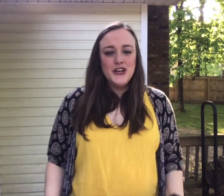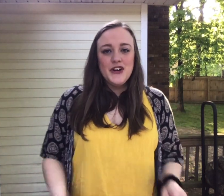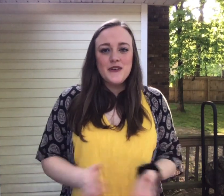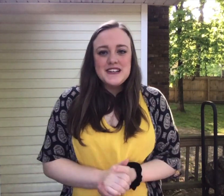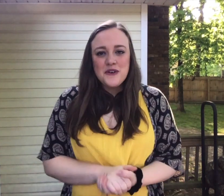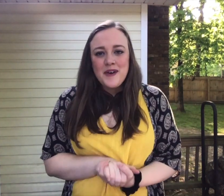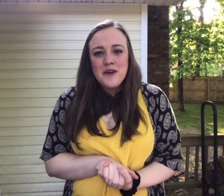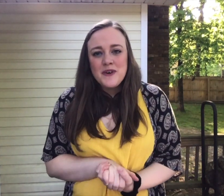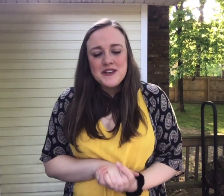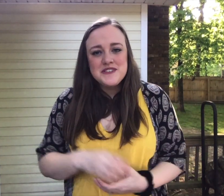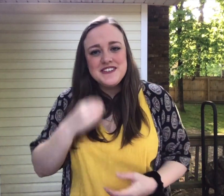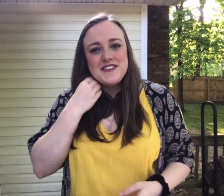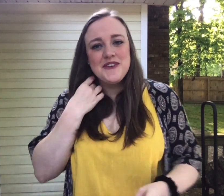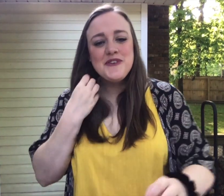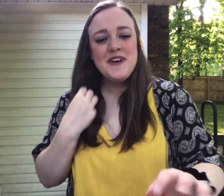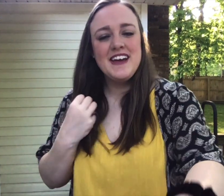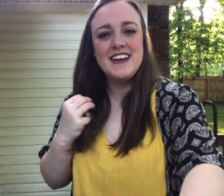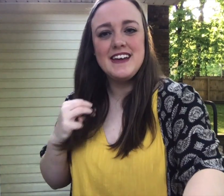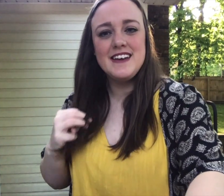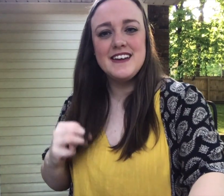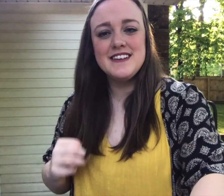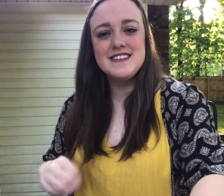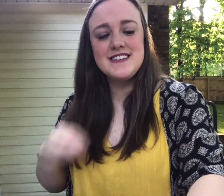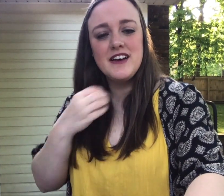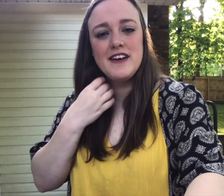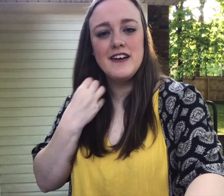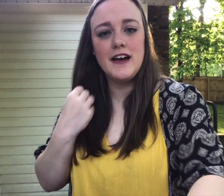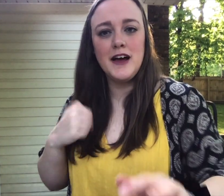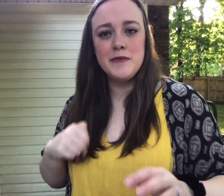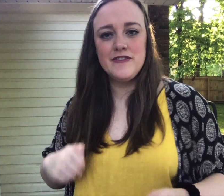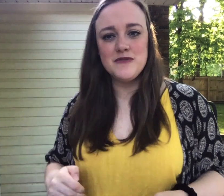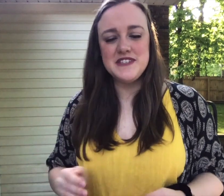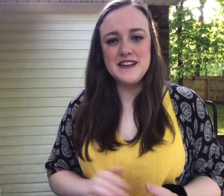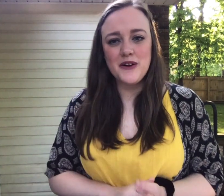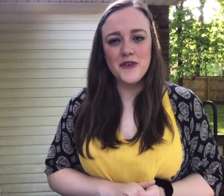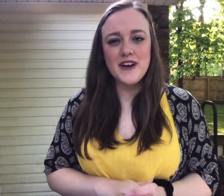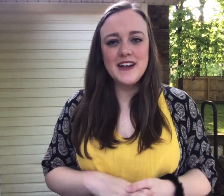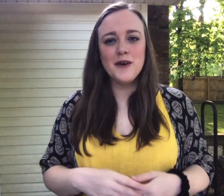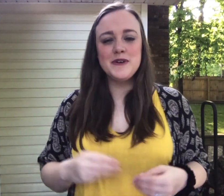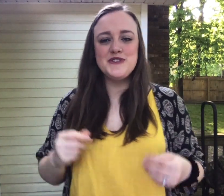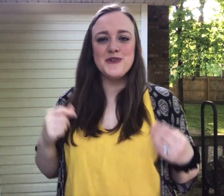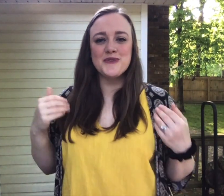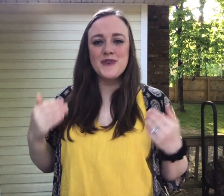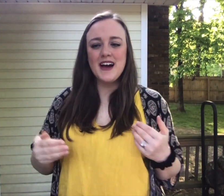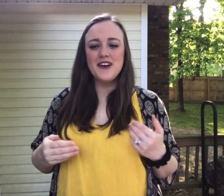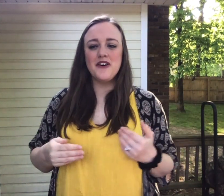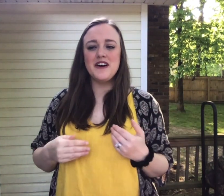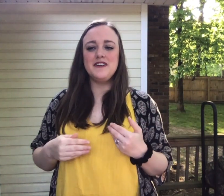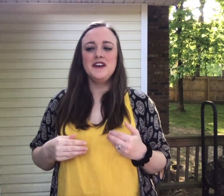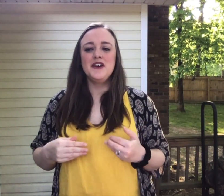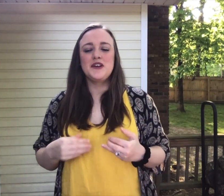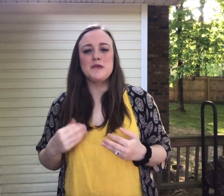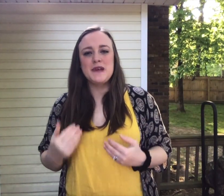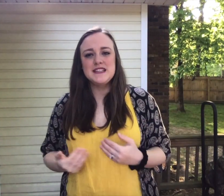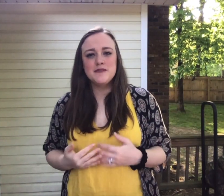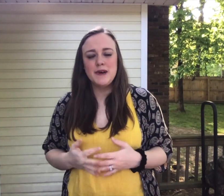Okay, so what I want you to do is, if you didn't already, I want you to write on your piece of